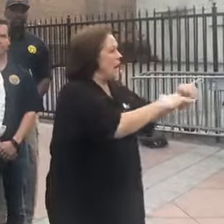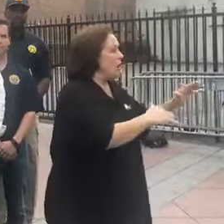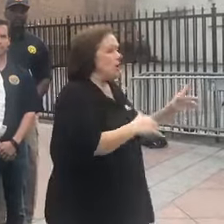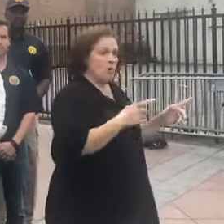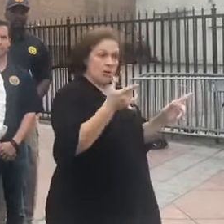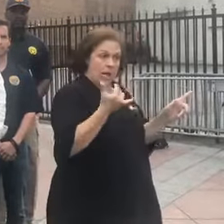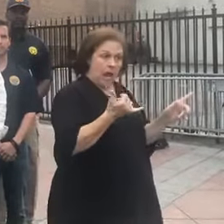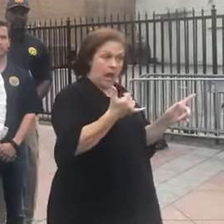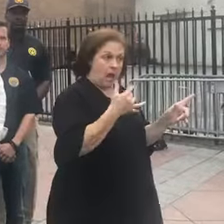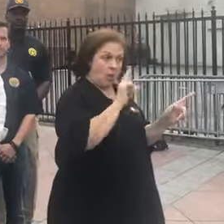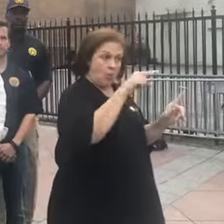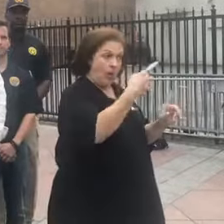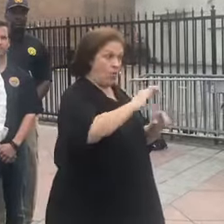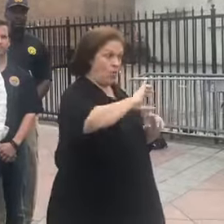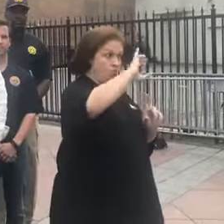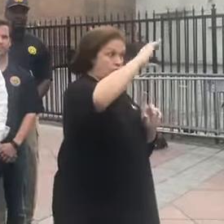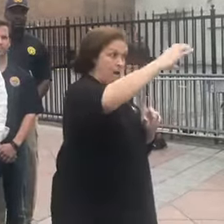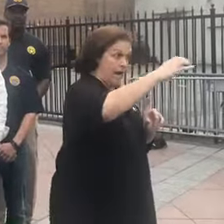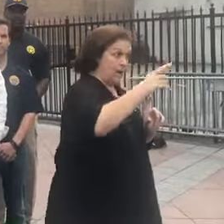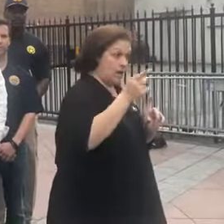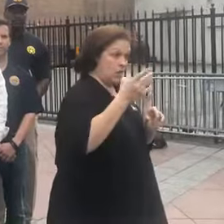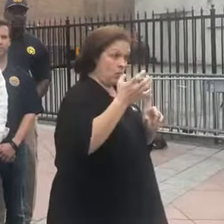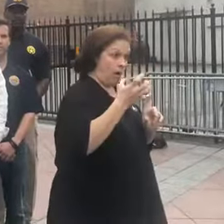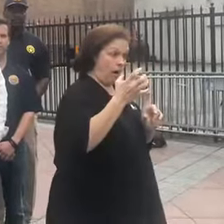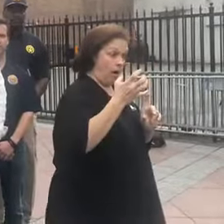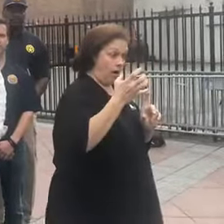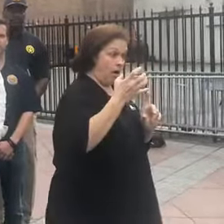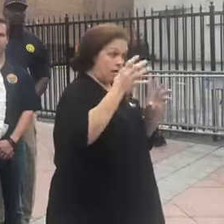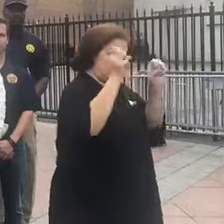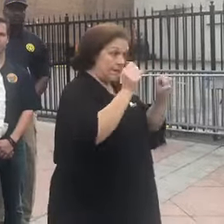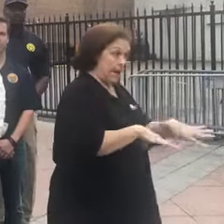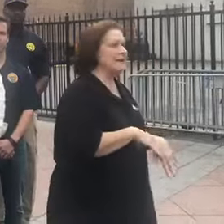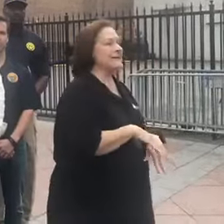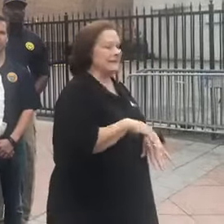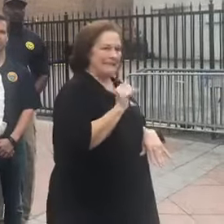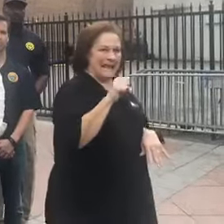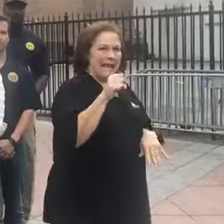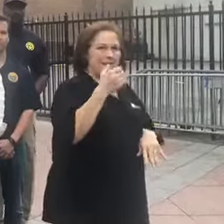you're trying to take down? Right now, yes. Right now, ahead of the bad weather, is